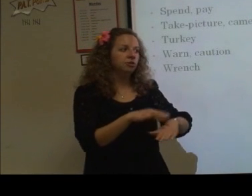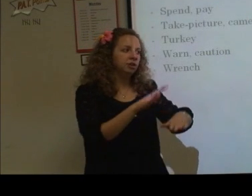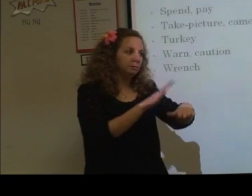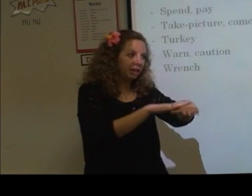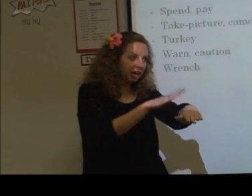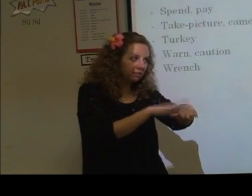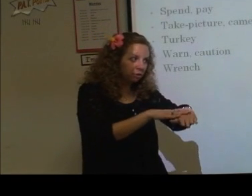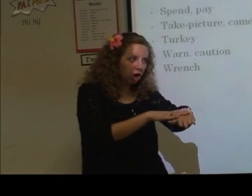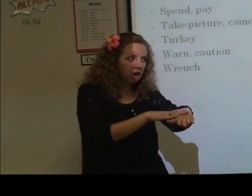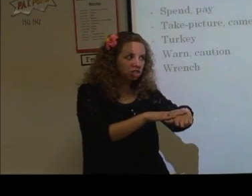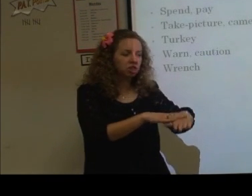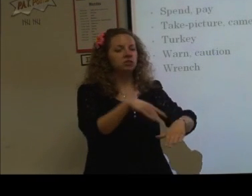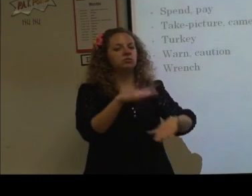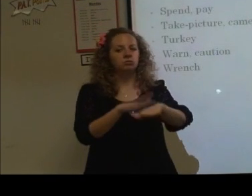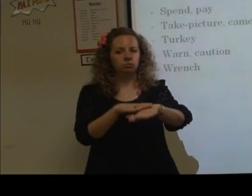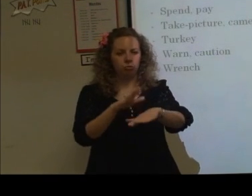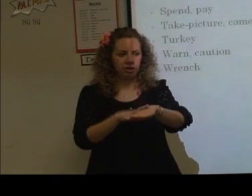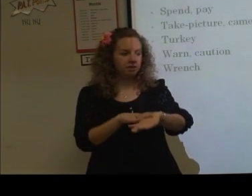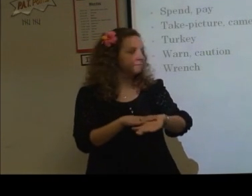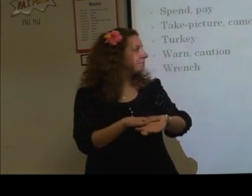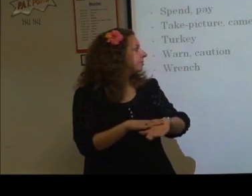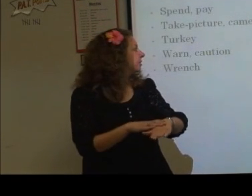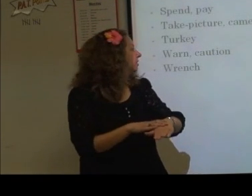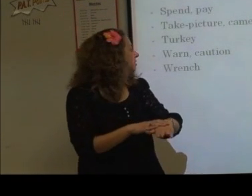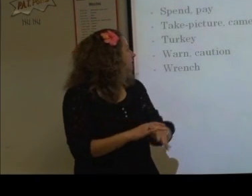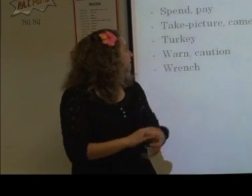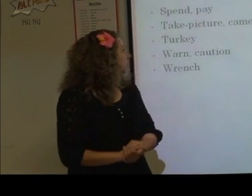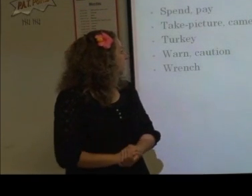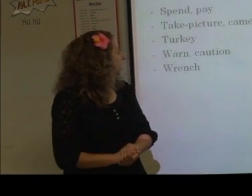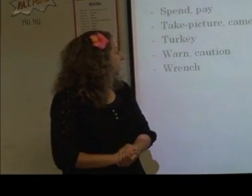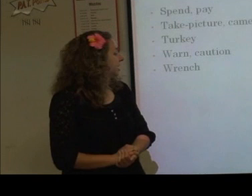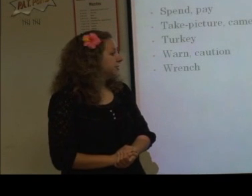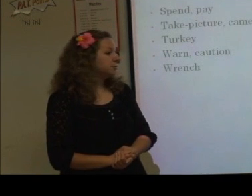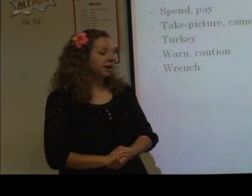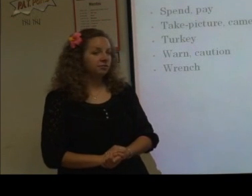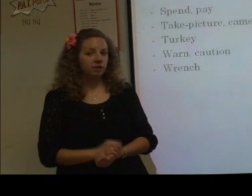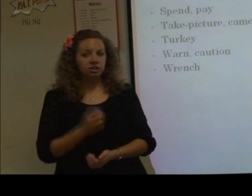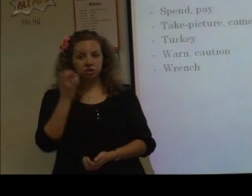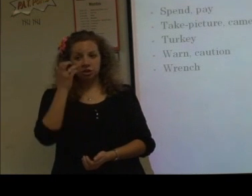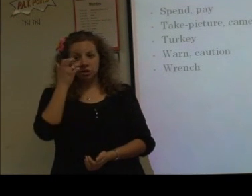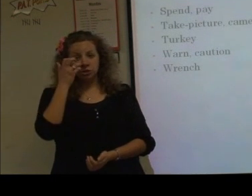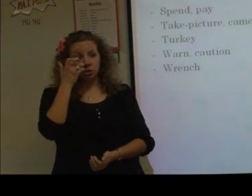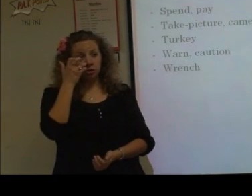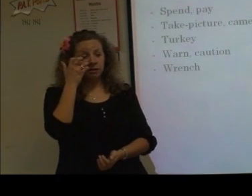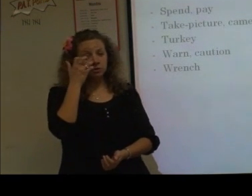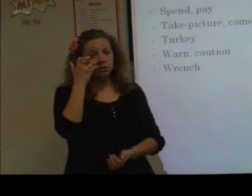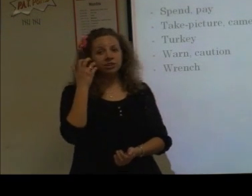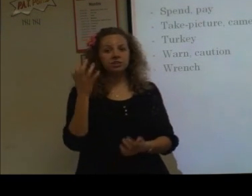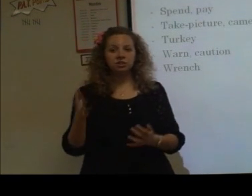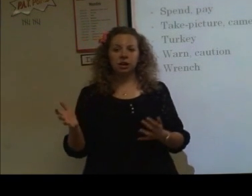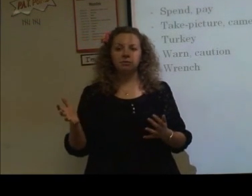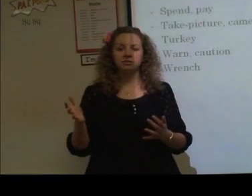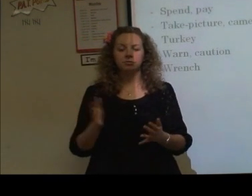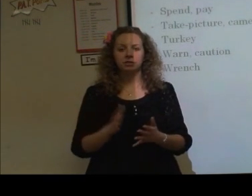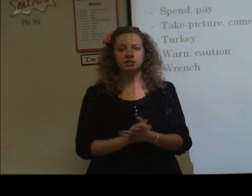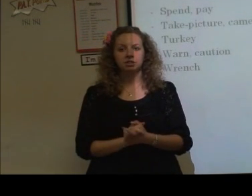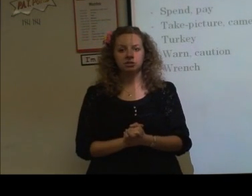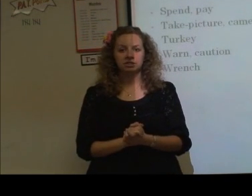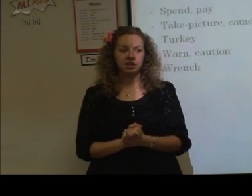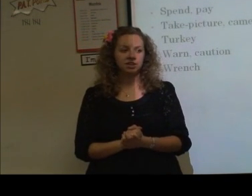like careful, caution, warning. Okay, and then we have wrench. So I was told that there's a couple different ways that you can sign